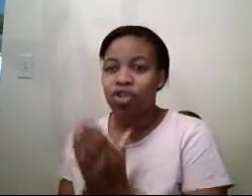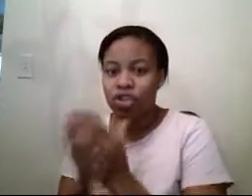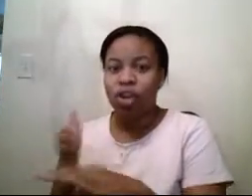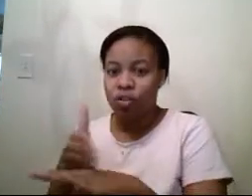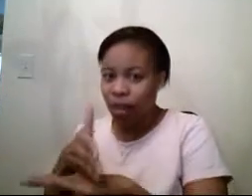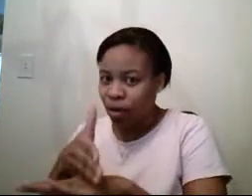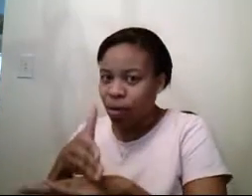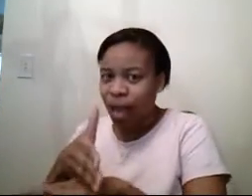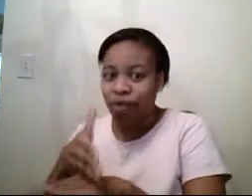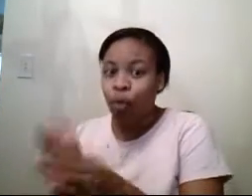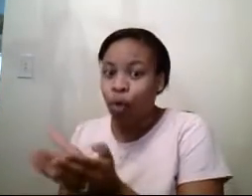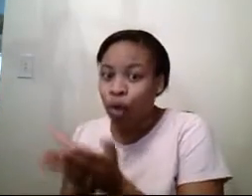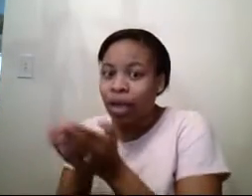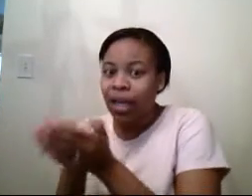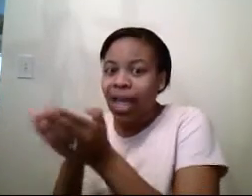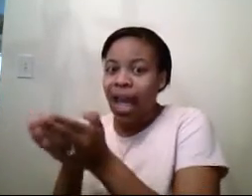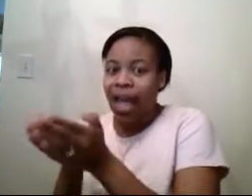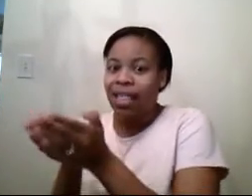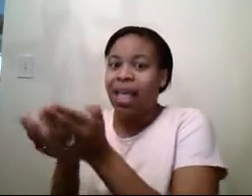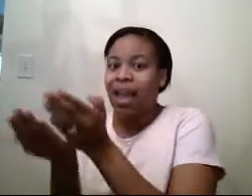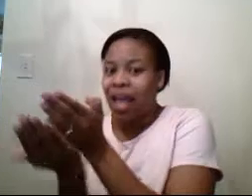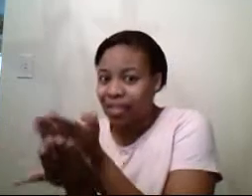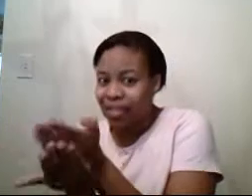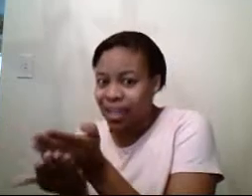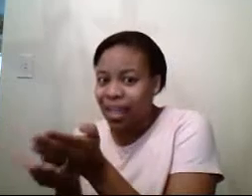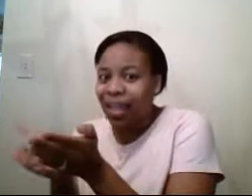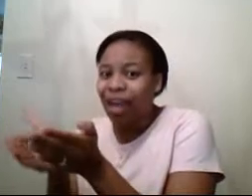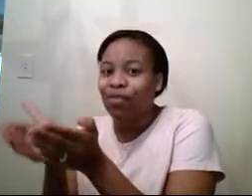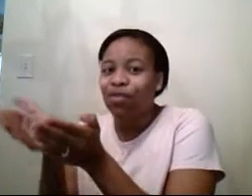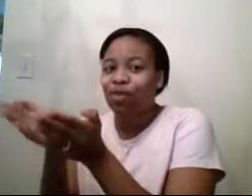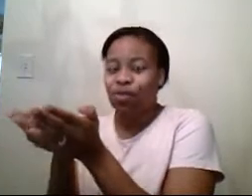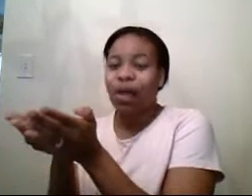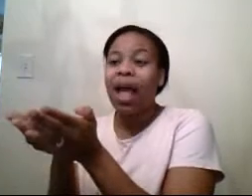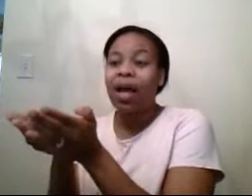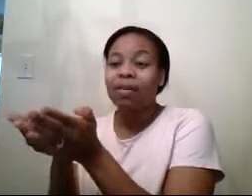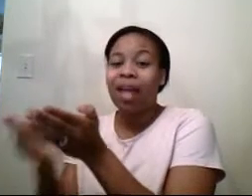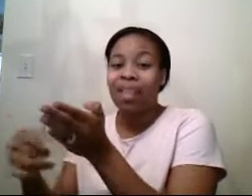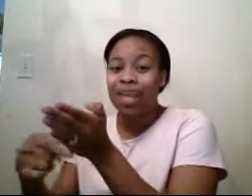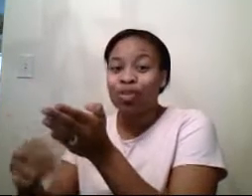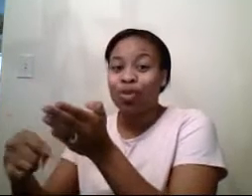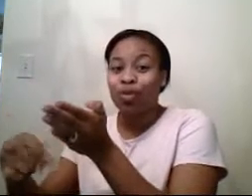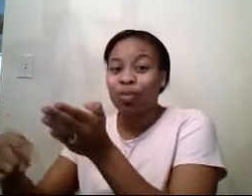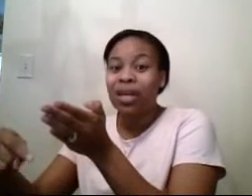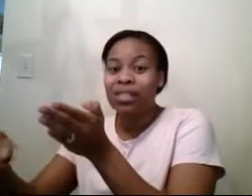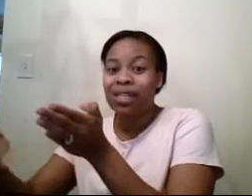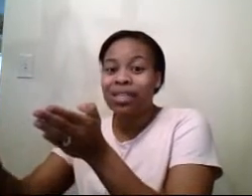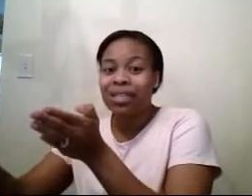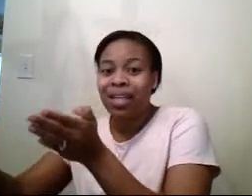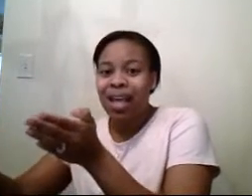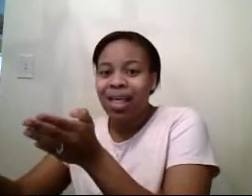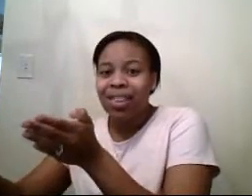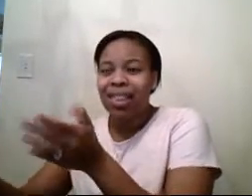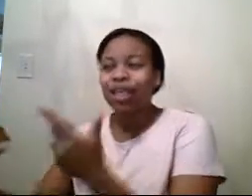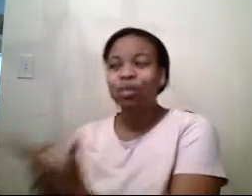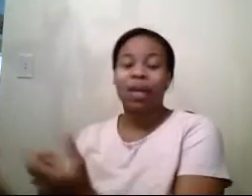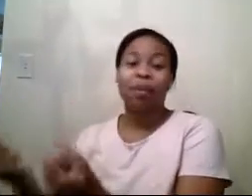He's, here we have the wood, and then how the skin and the canvas goes around, and the internal braces, that's what he